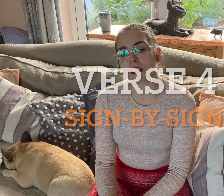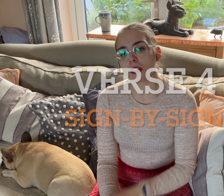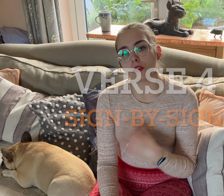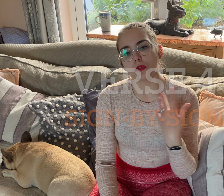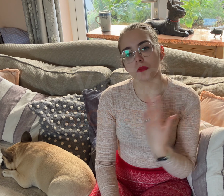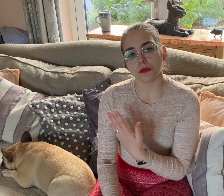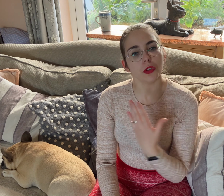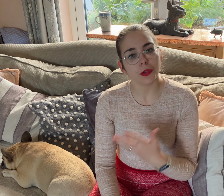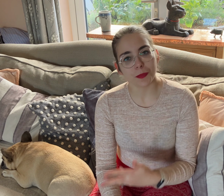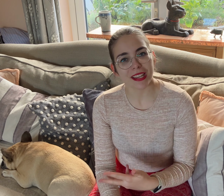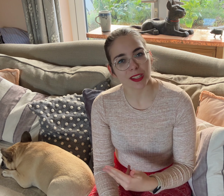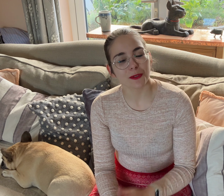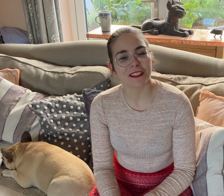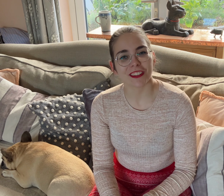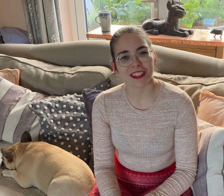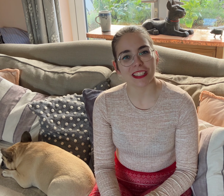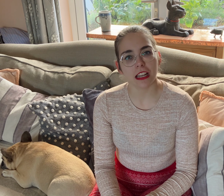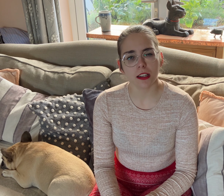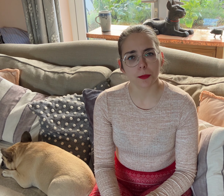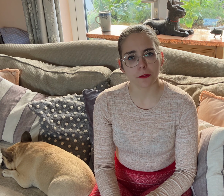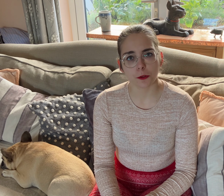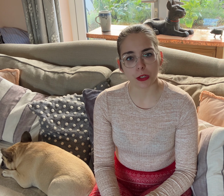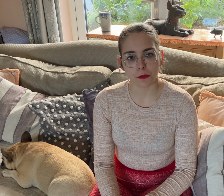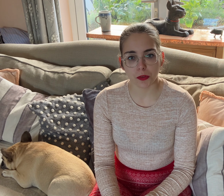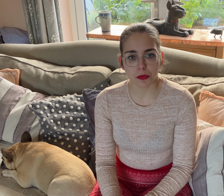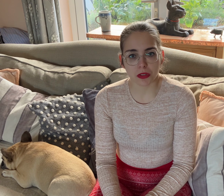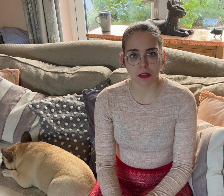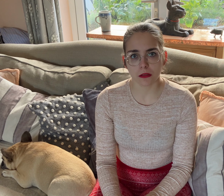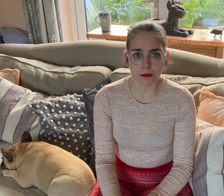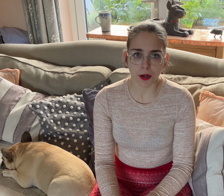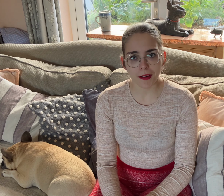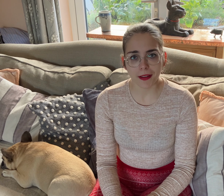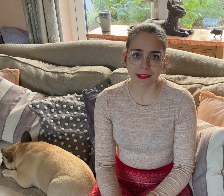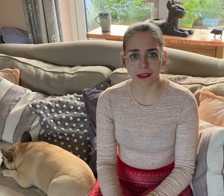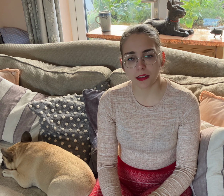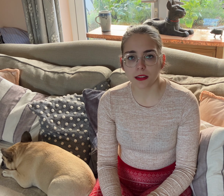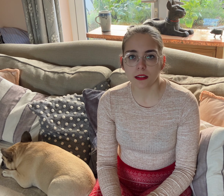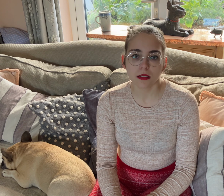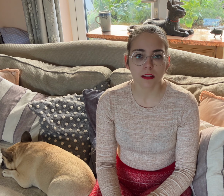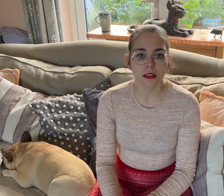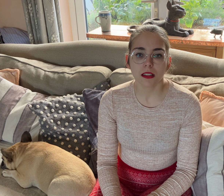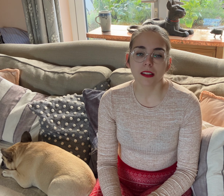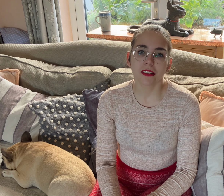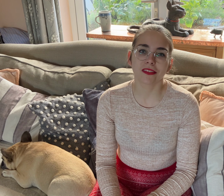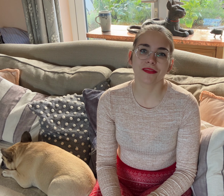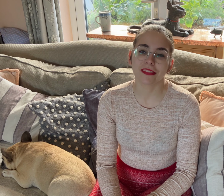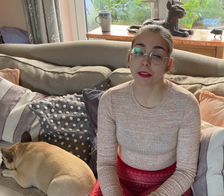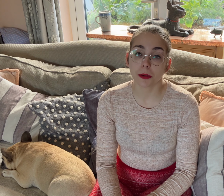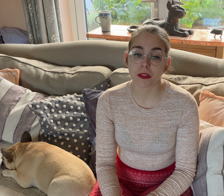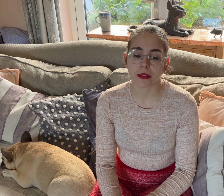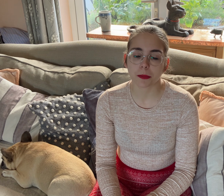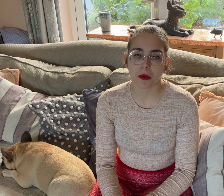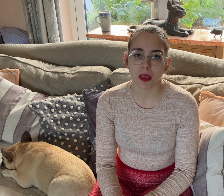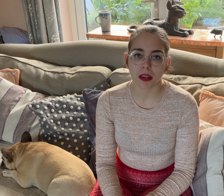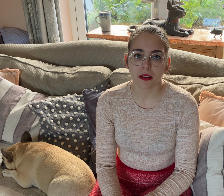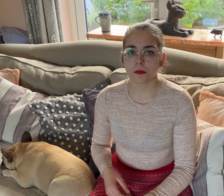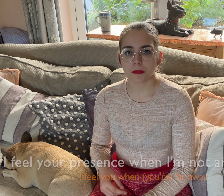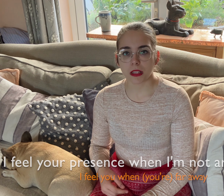new bit we've got to learn before the full song practice. I'm sorry about that. It